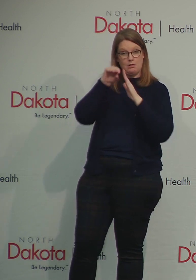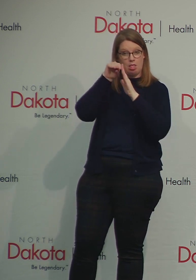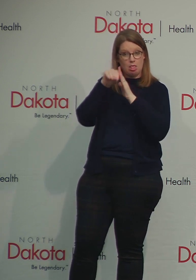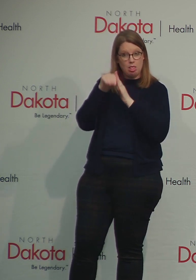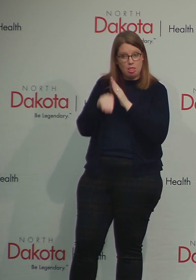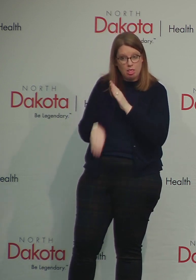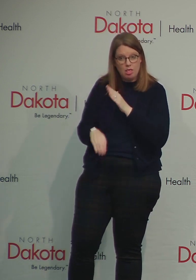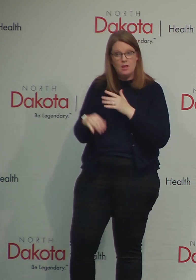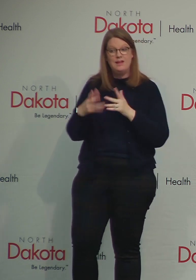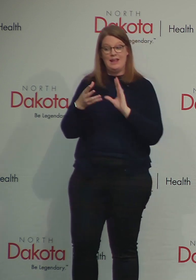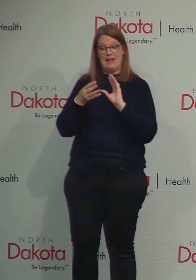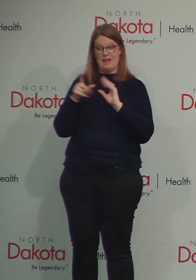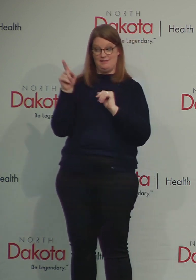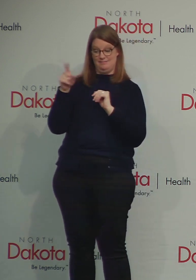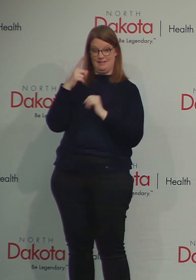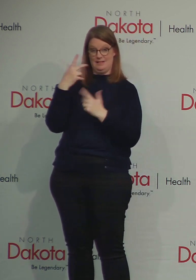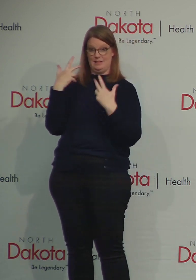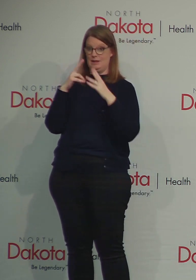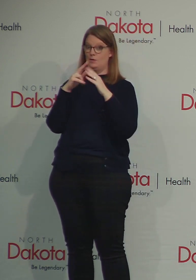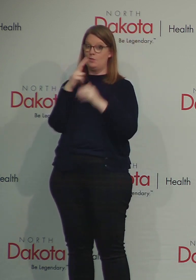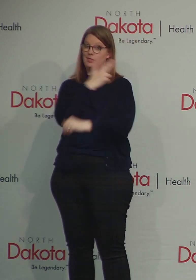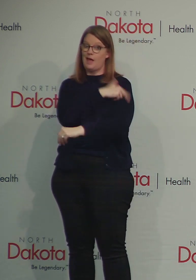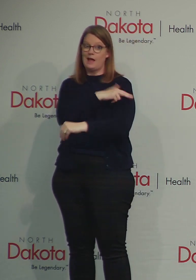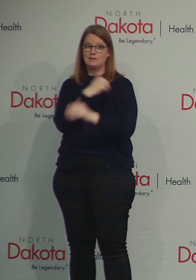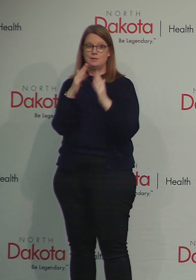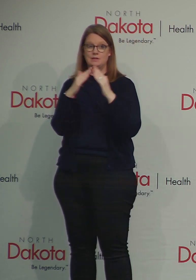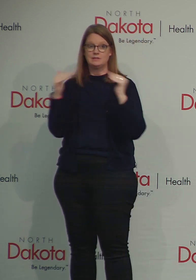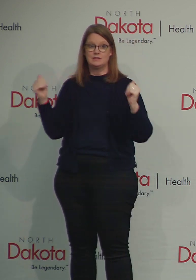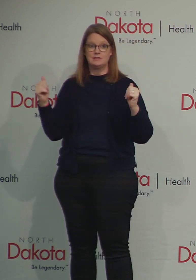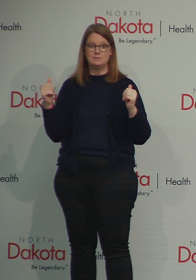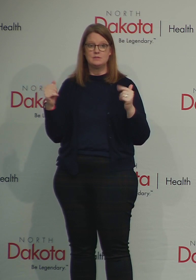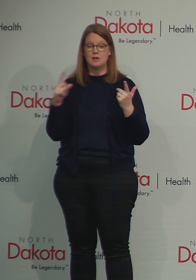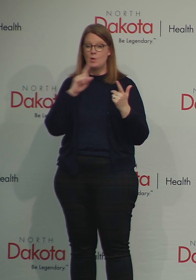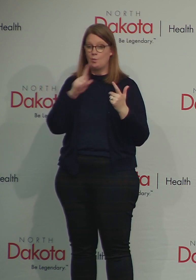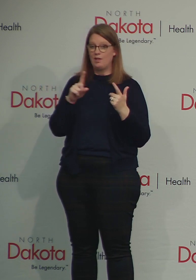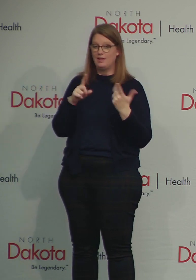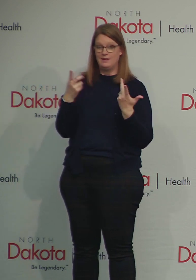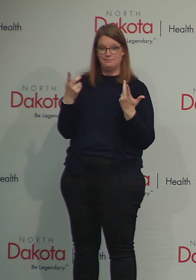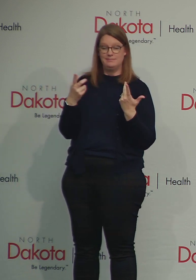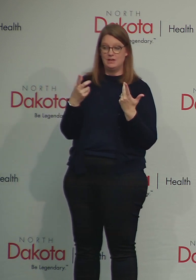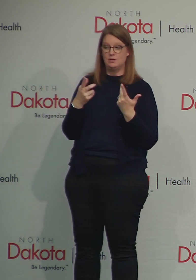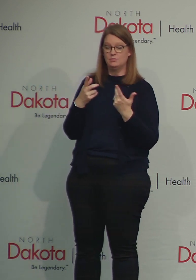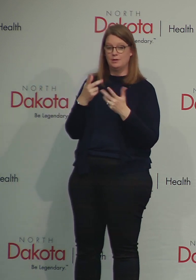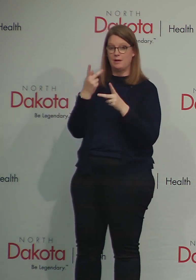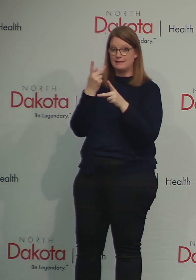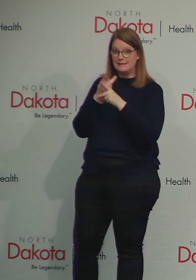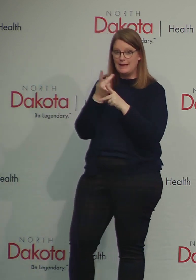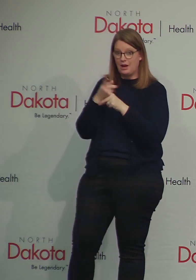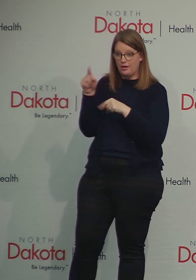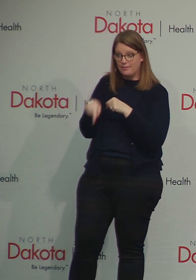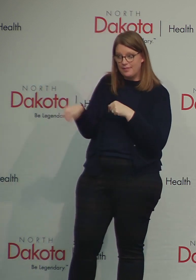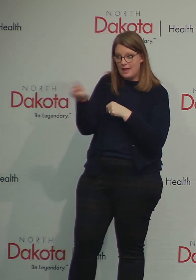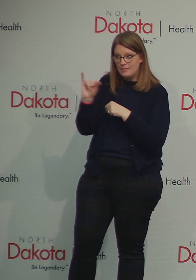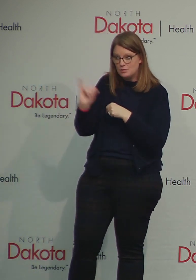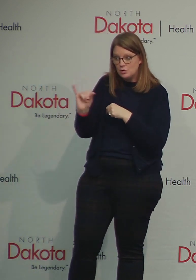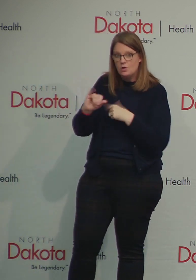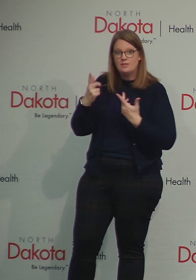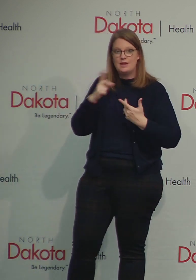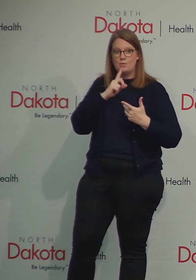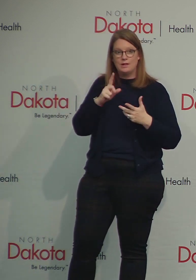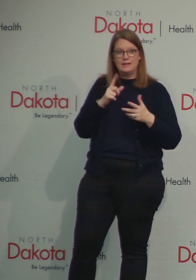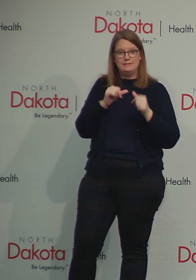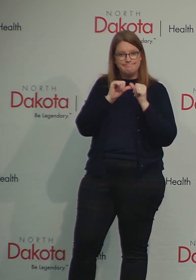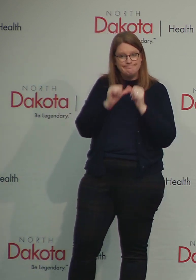healthcare system, because these are the workers that are on the front lines every day. They're giving it their all to save lives from this cruel virus.